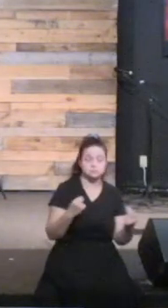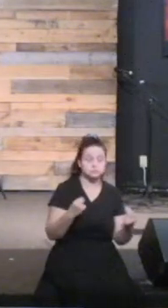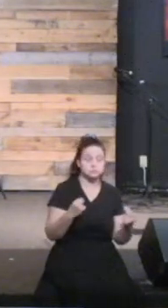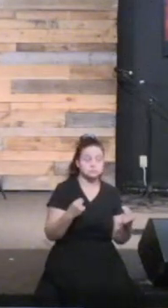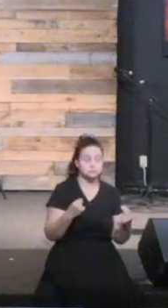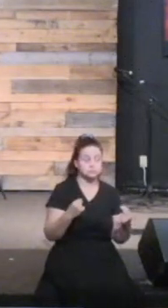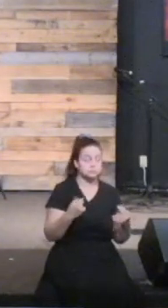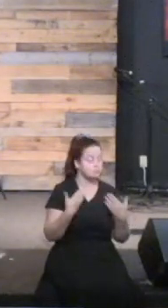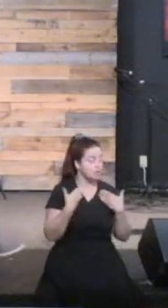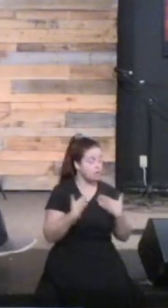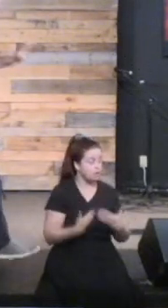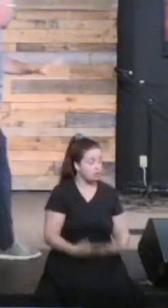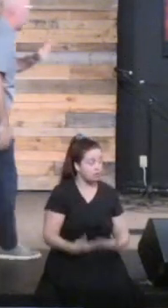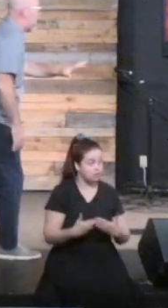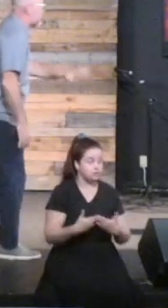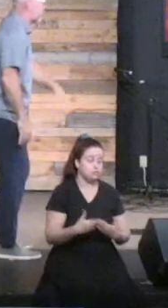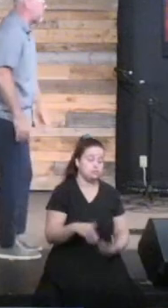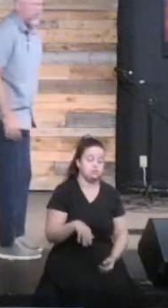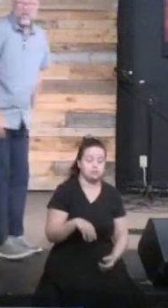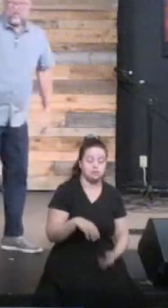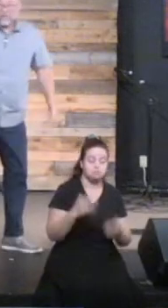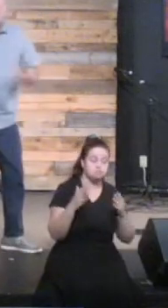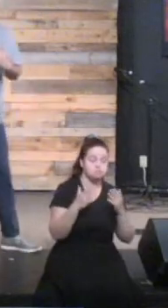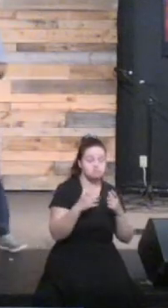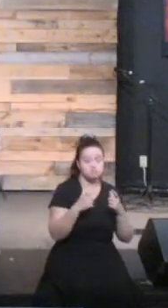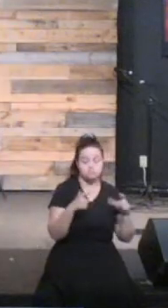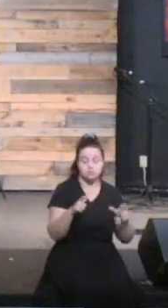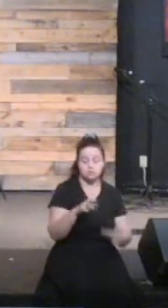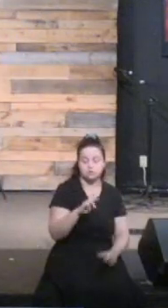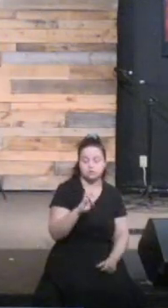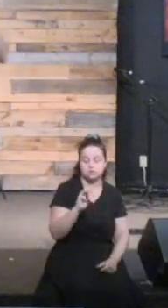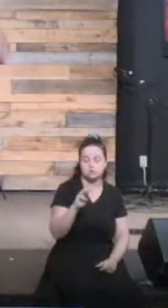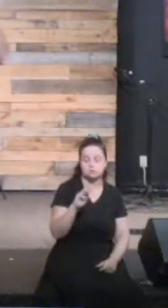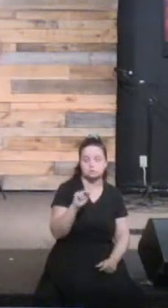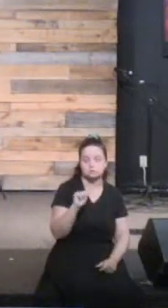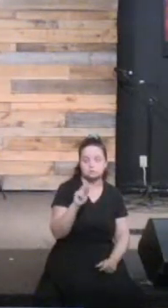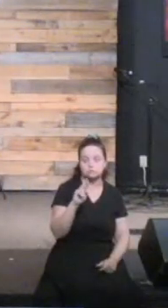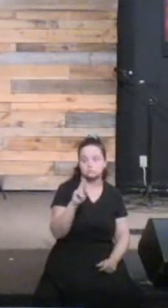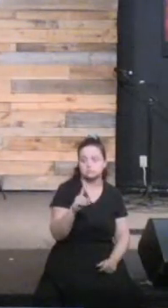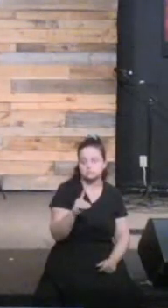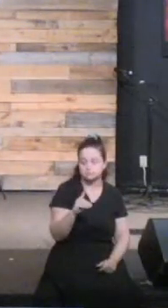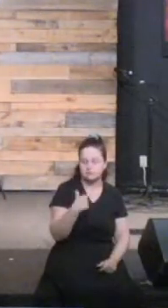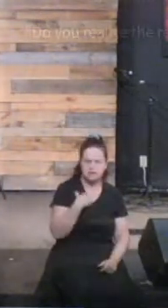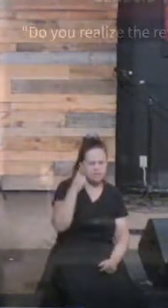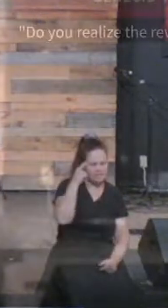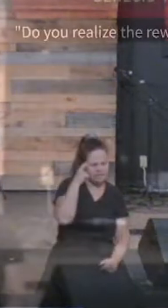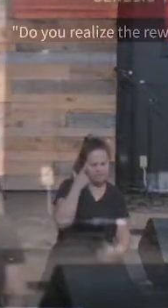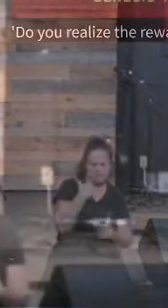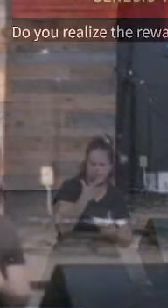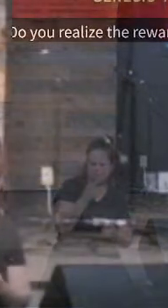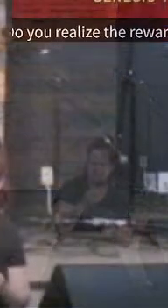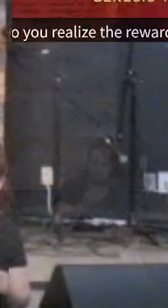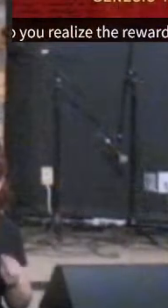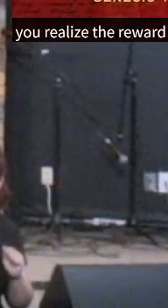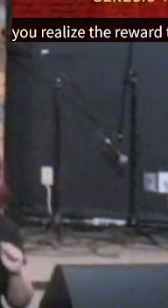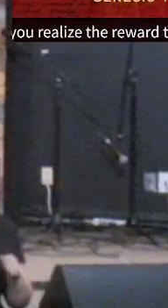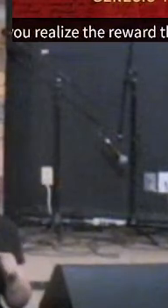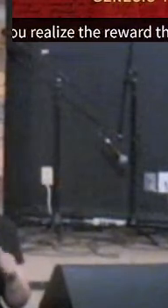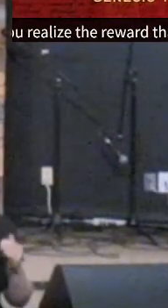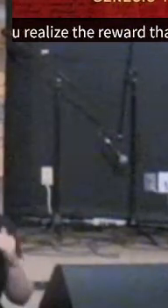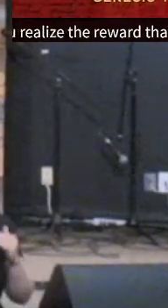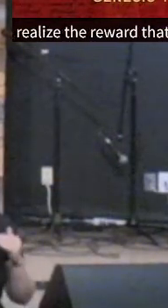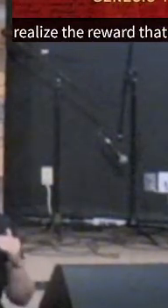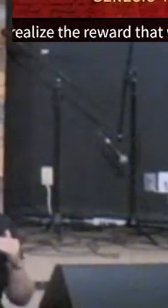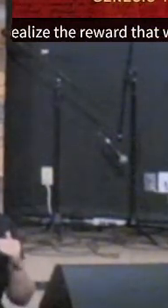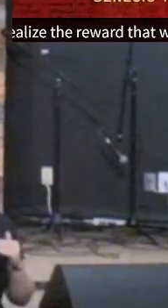great reward he says that's what he wants from you but but I think it's interesting that we could take this to another level let's go